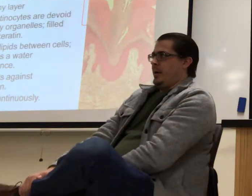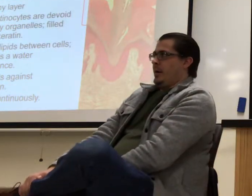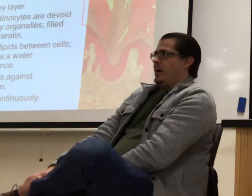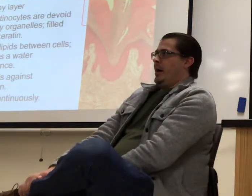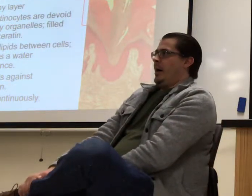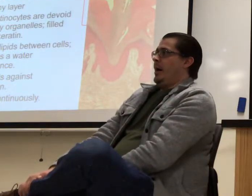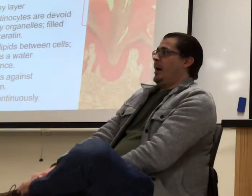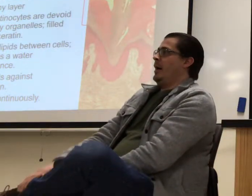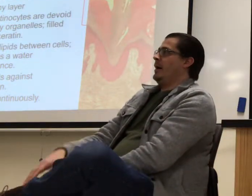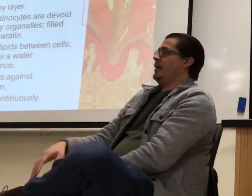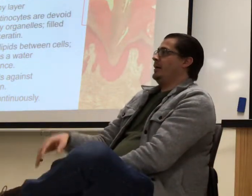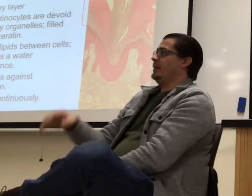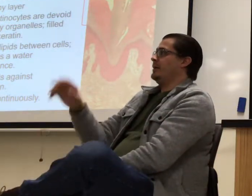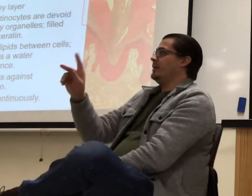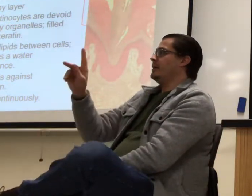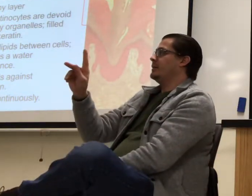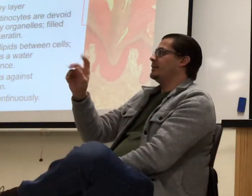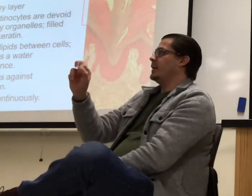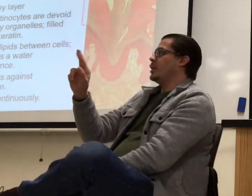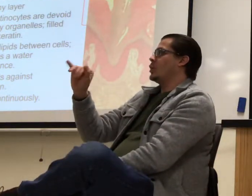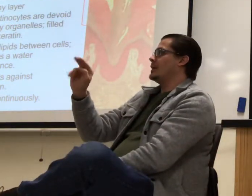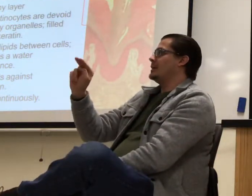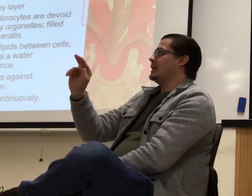are filled,